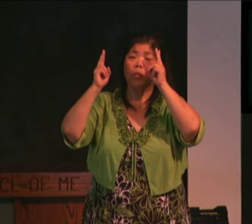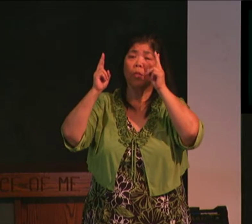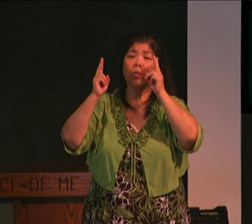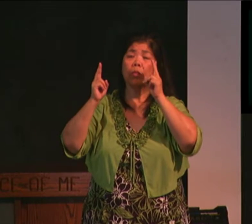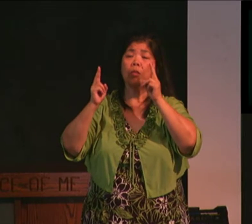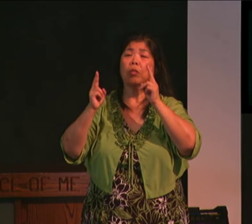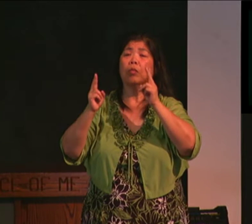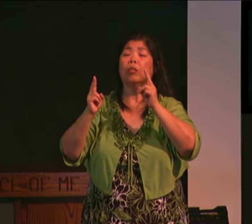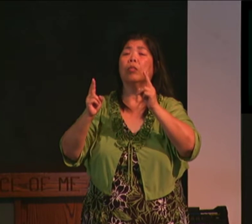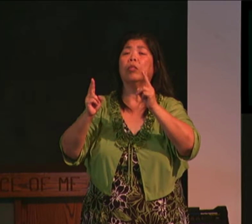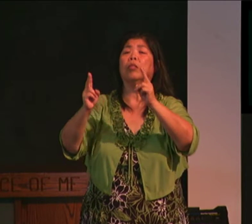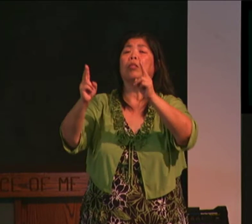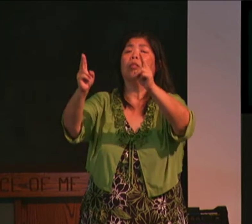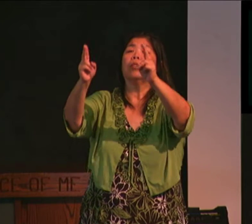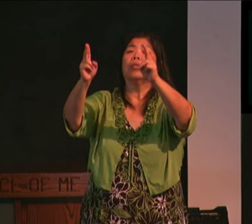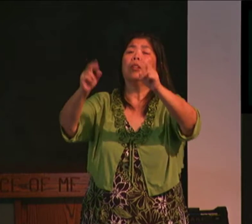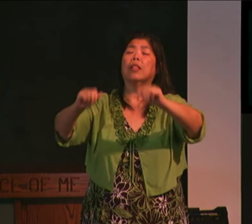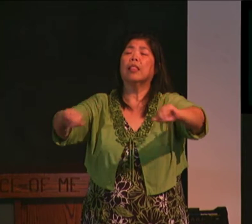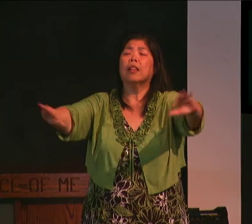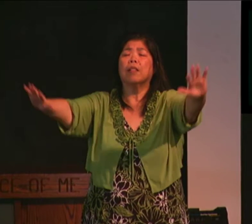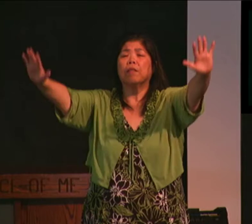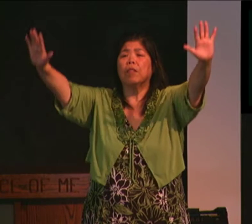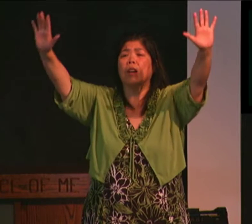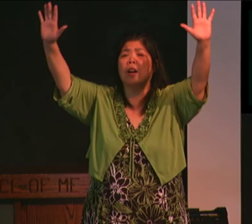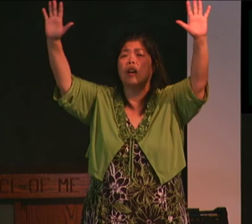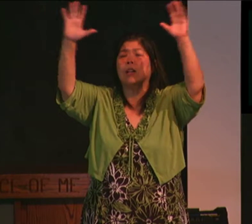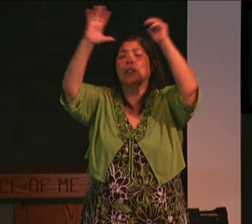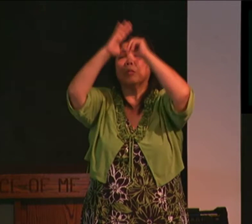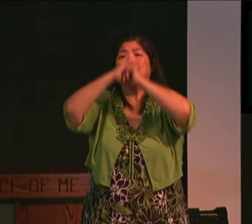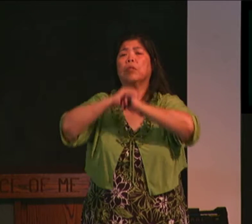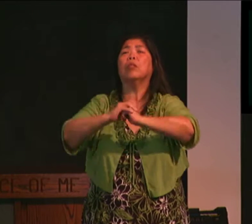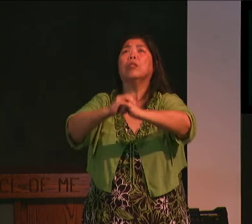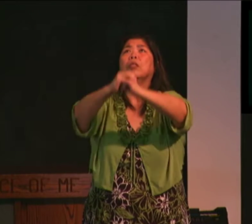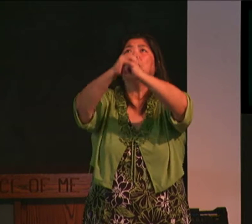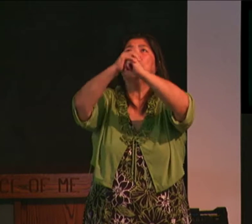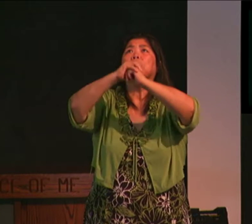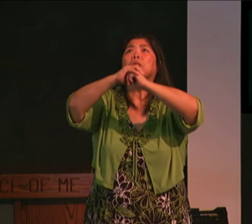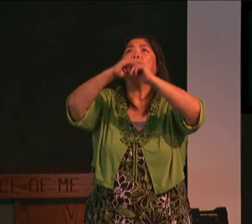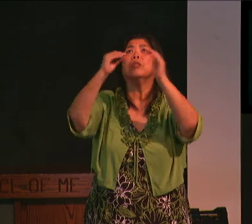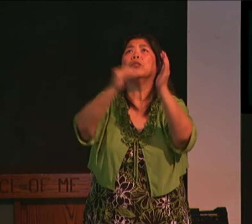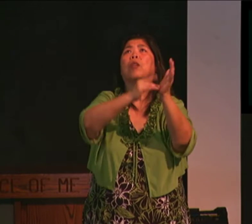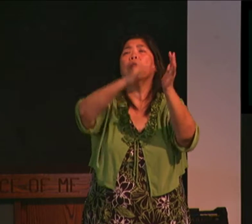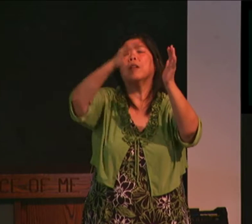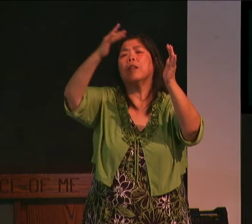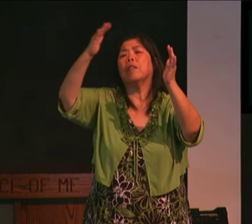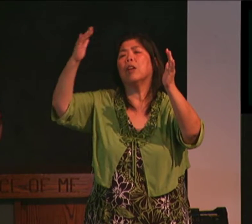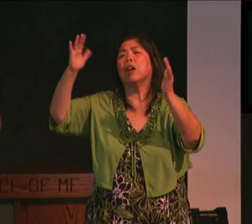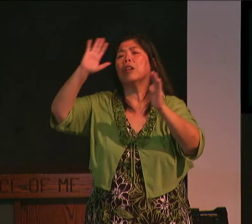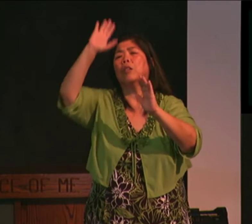honor. As we lift our hands in worship and glorify